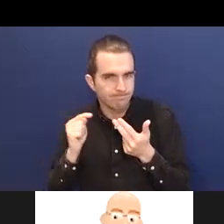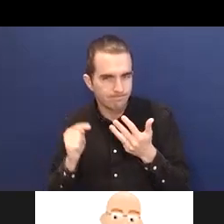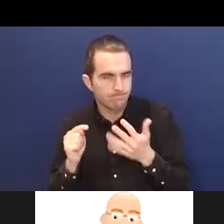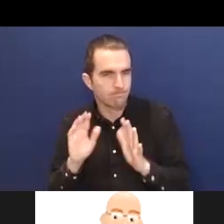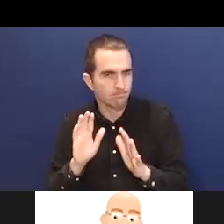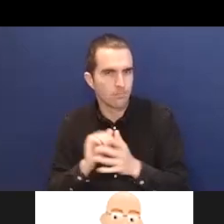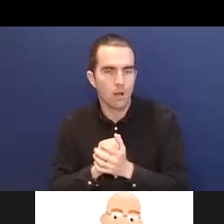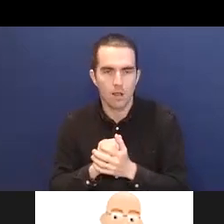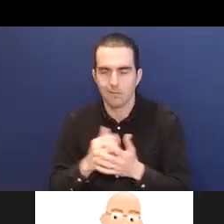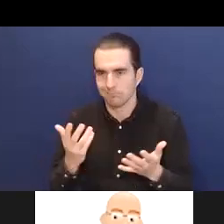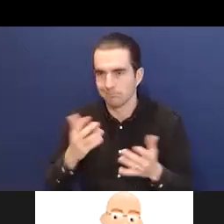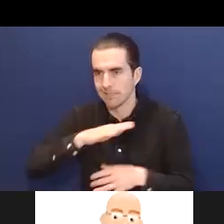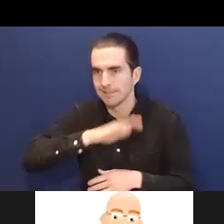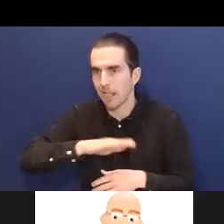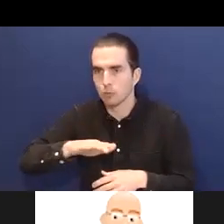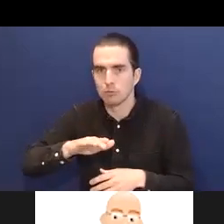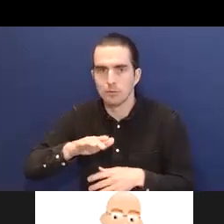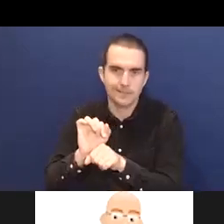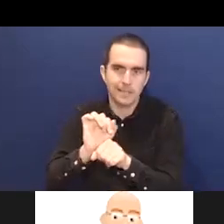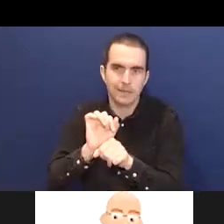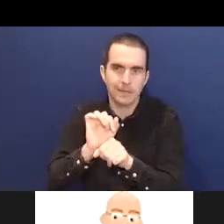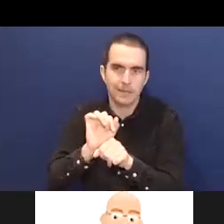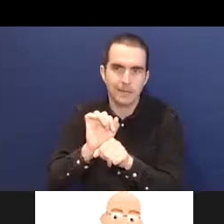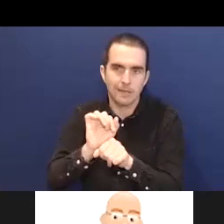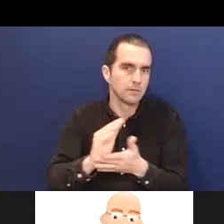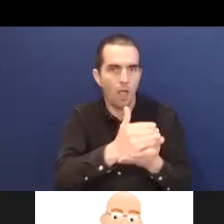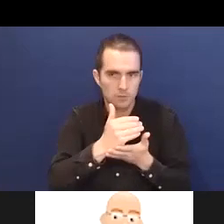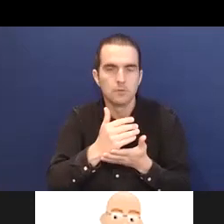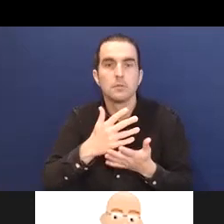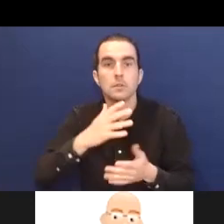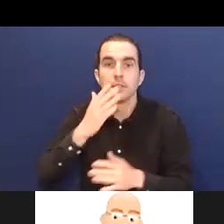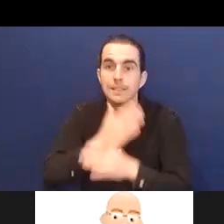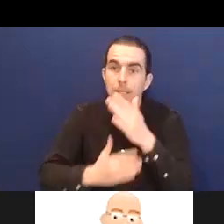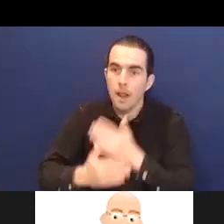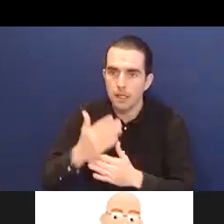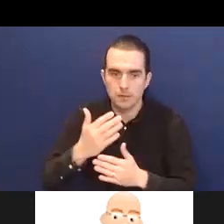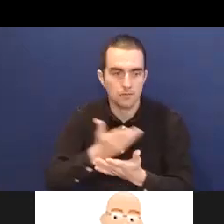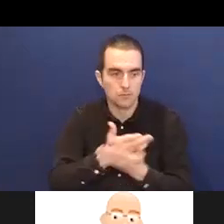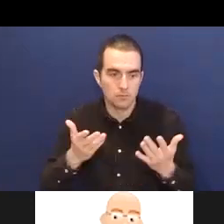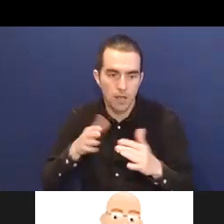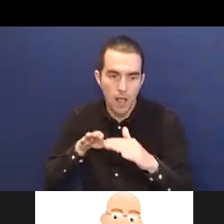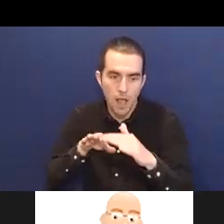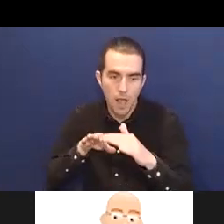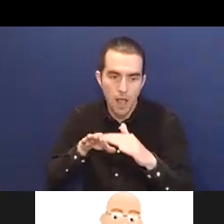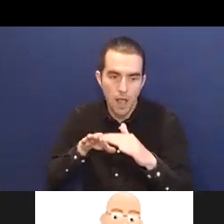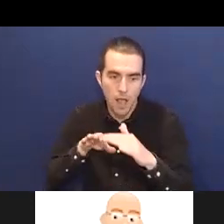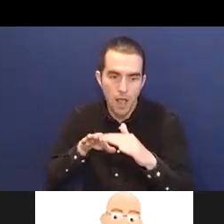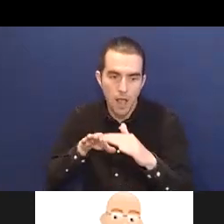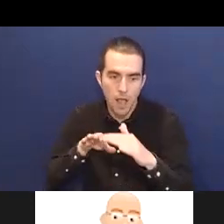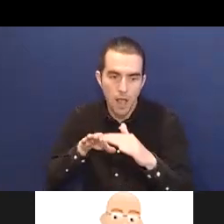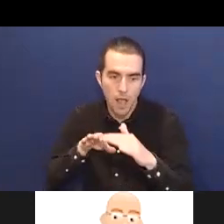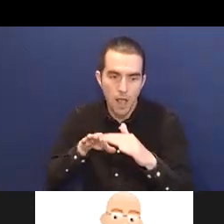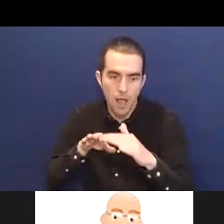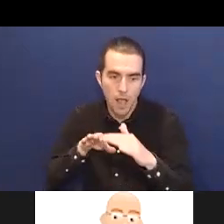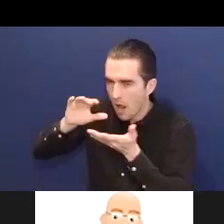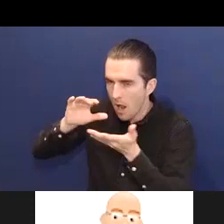in accessing e-learning. And I want to proceed ahead with